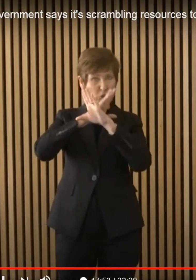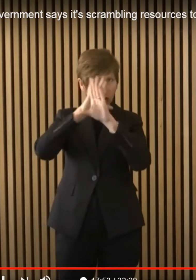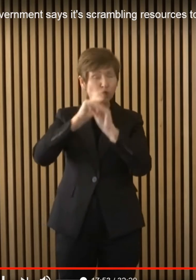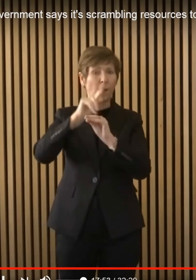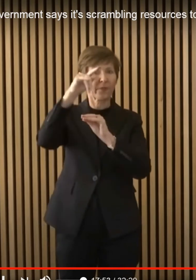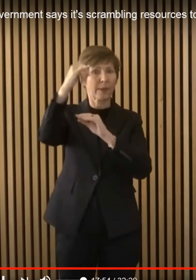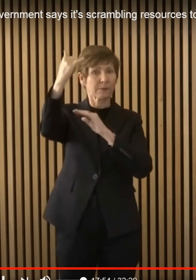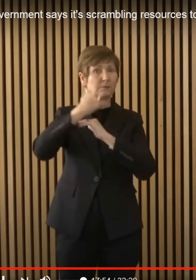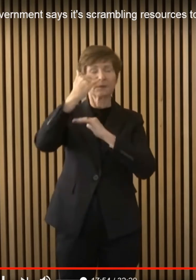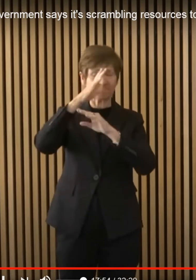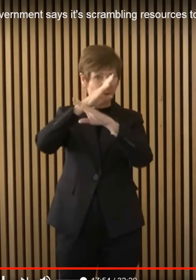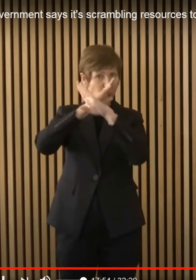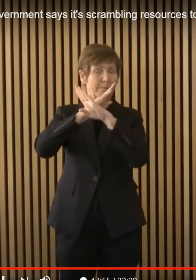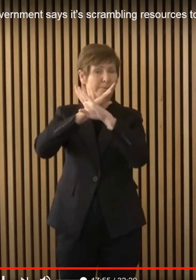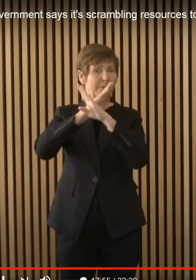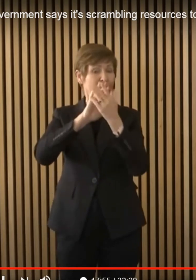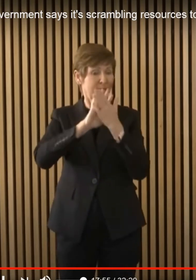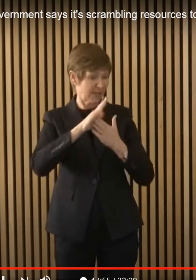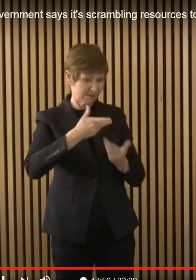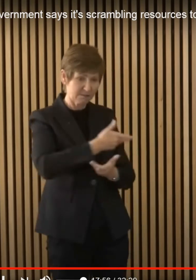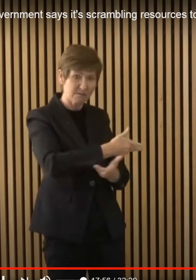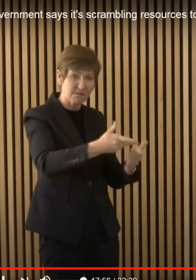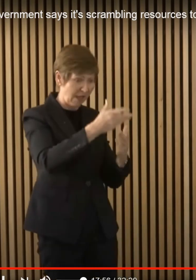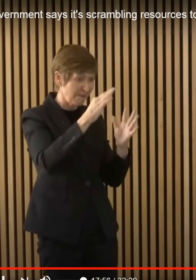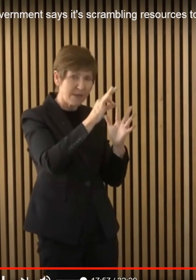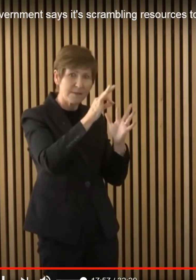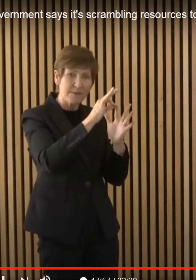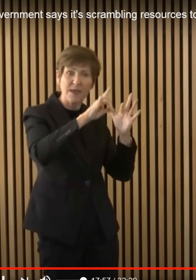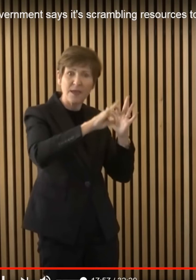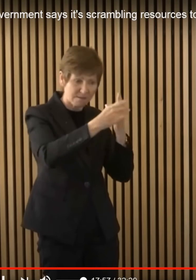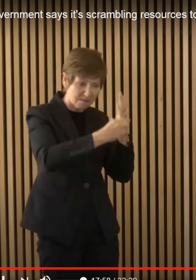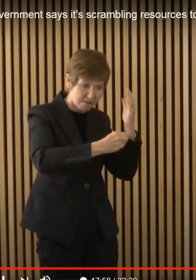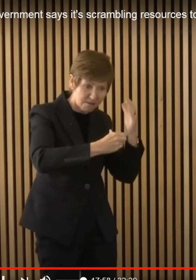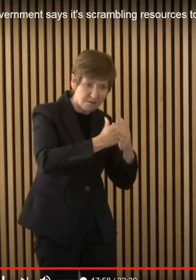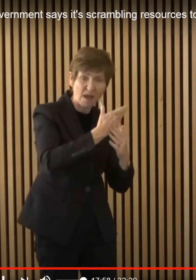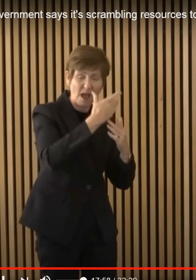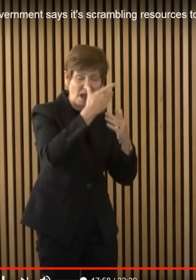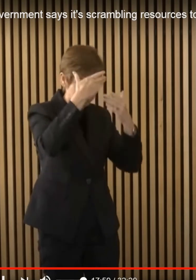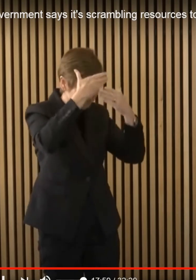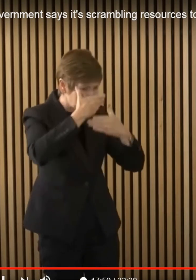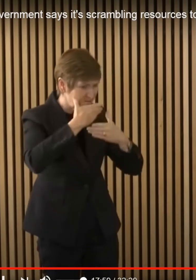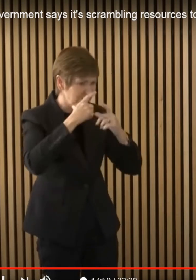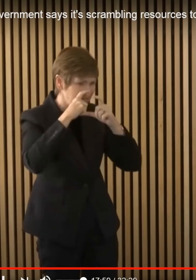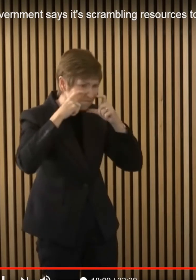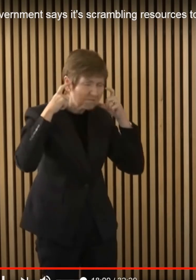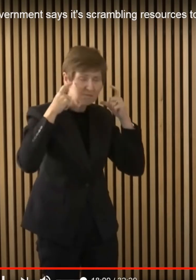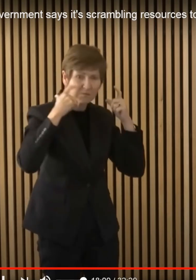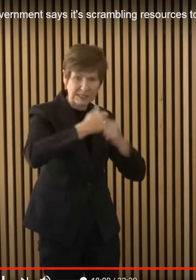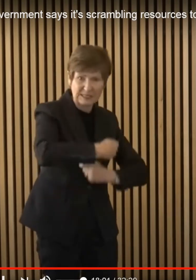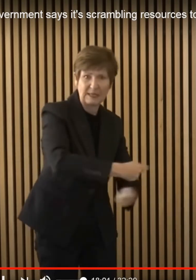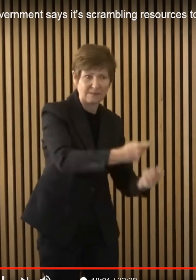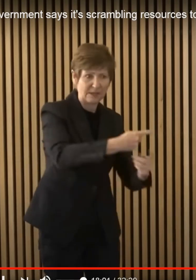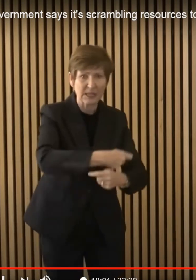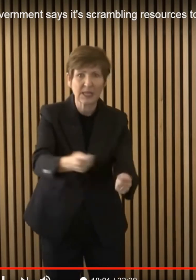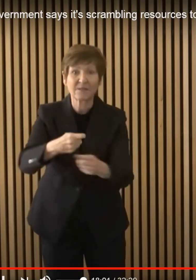aged care staff have had infection control. We've had PPE available. What we see, though, is, of course, community transmission